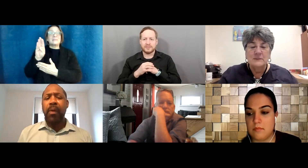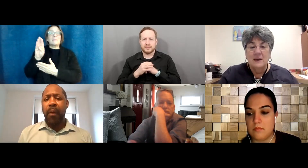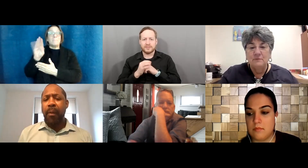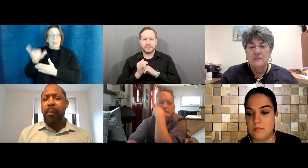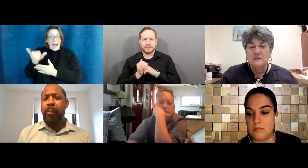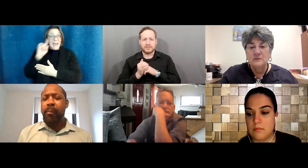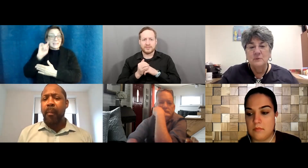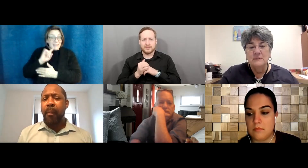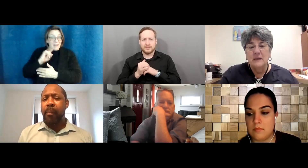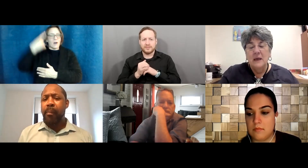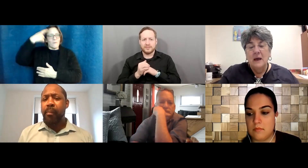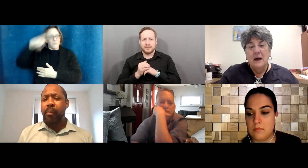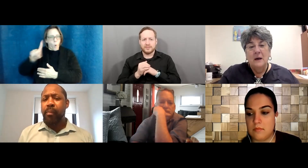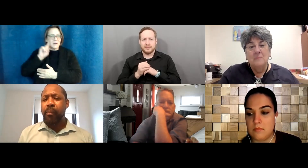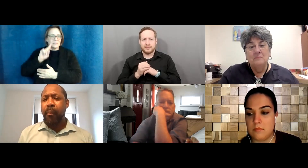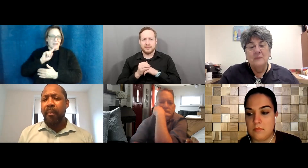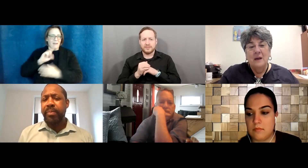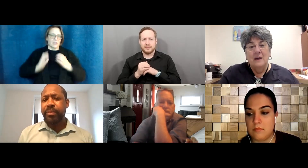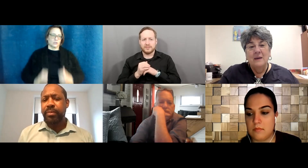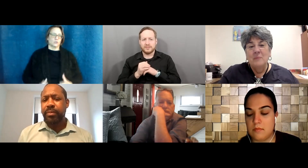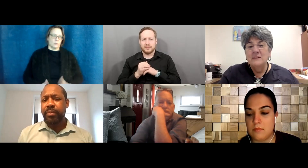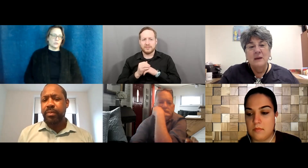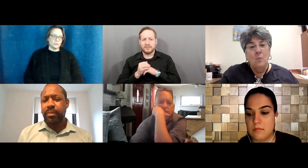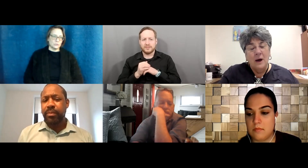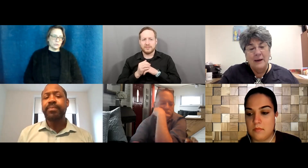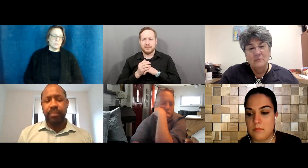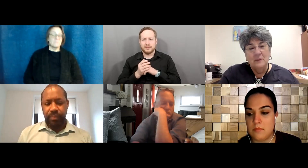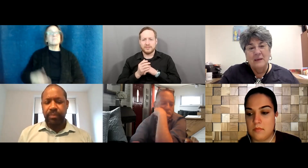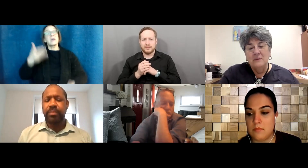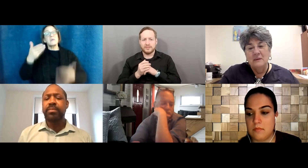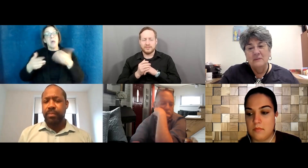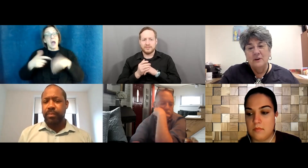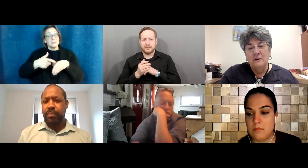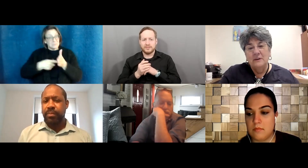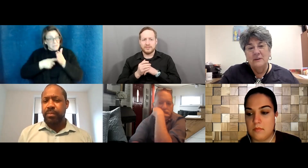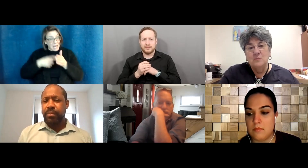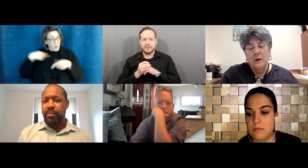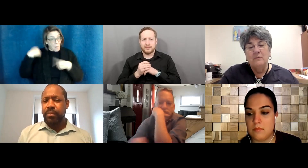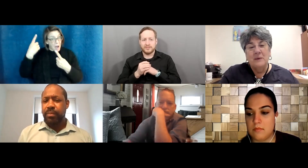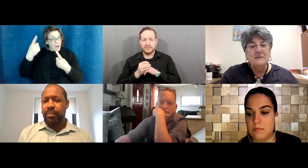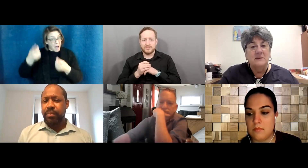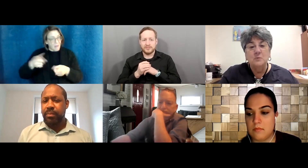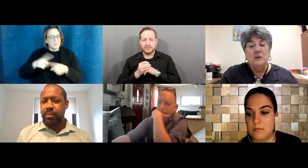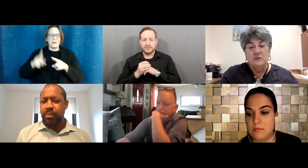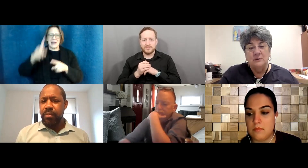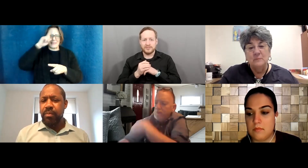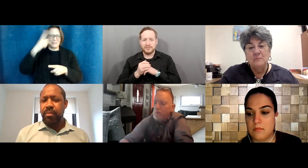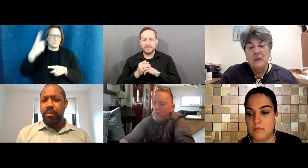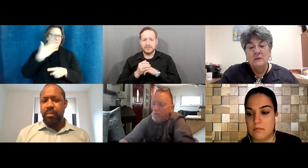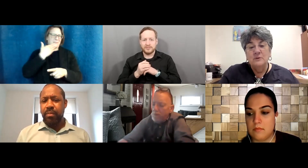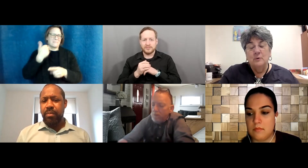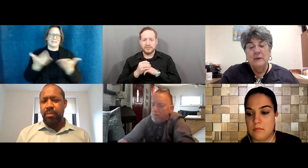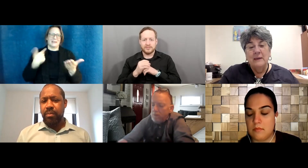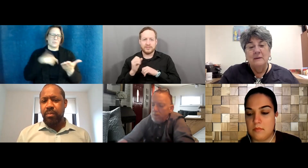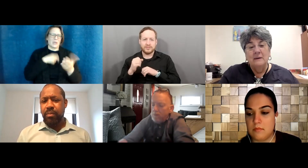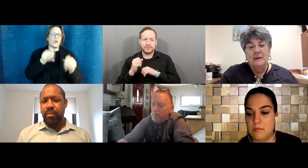for deaf consumers. It may take a while, but I think it is one of the best things we could do